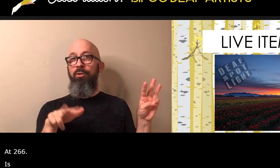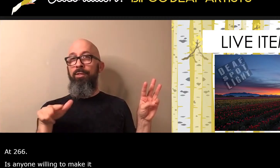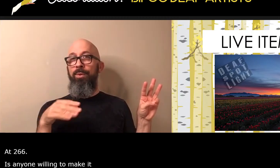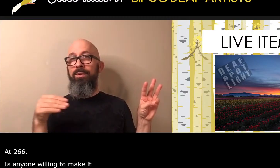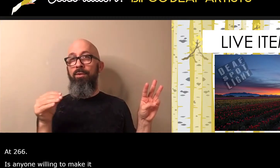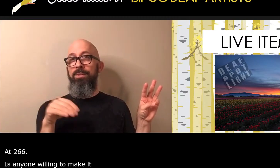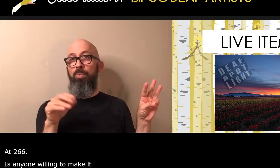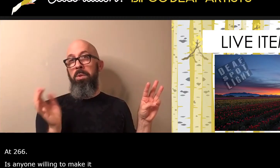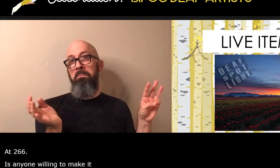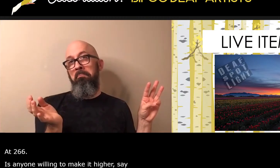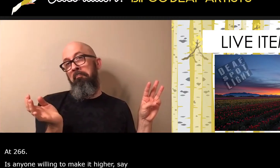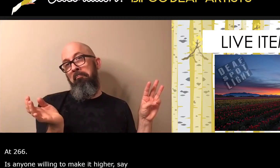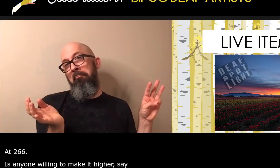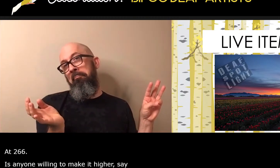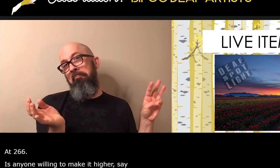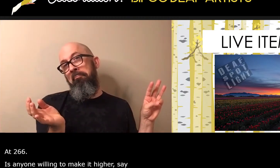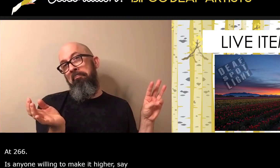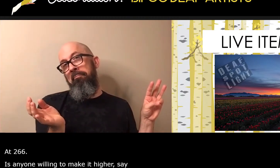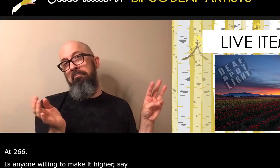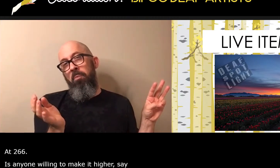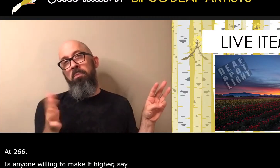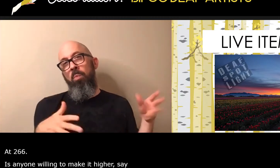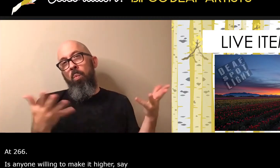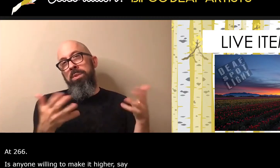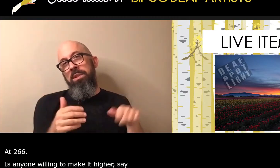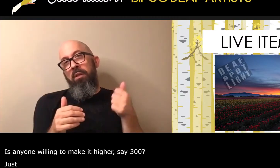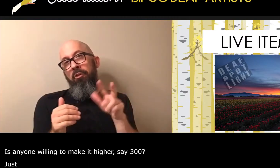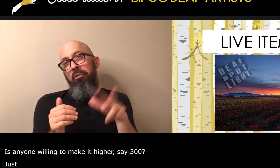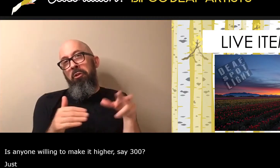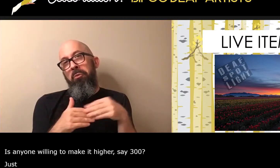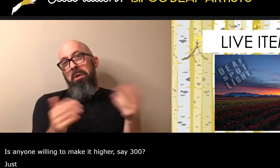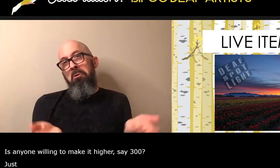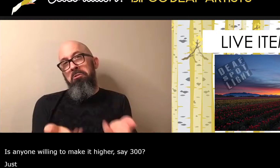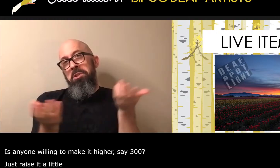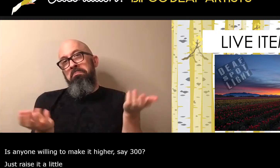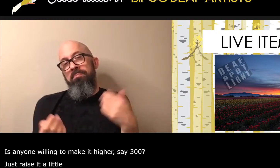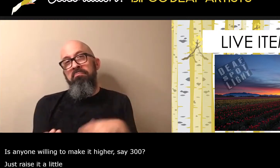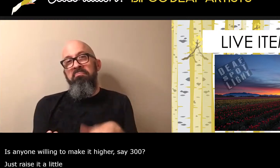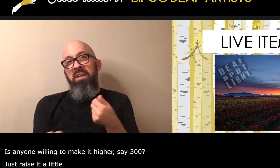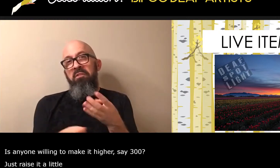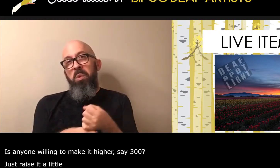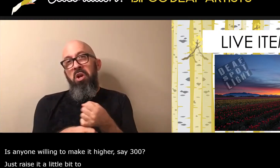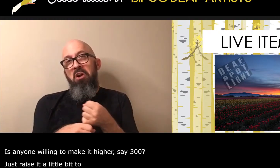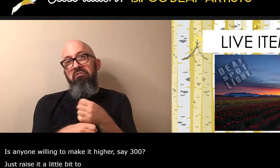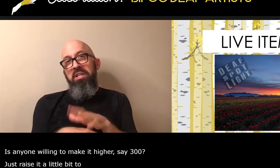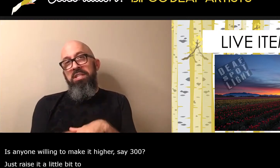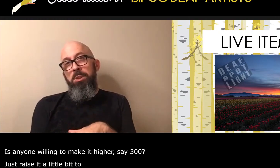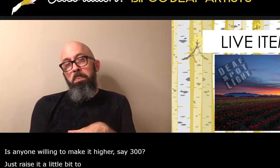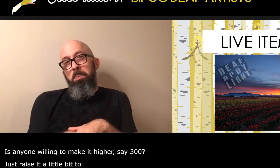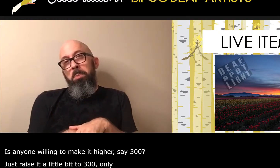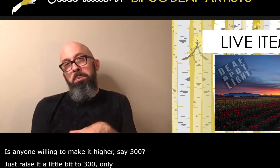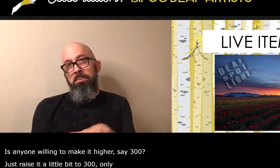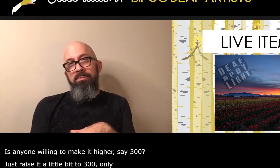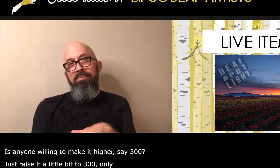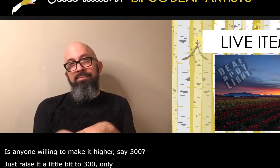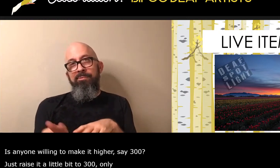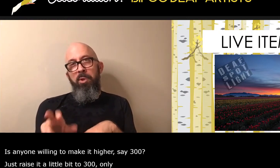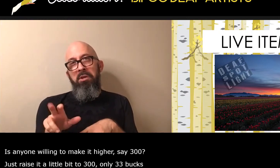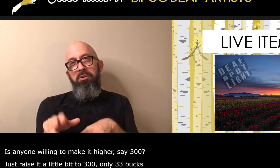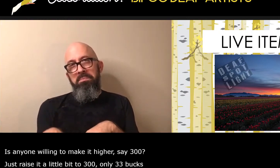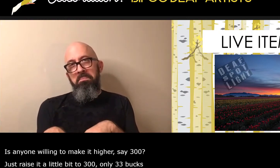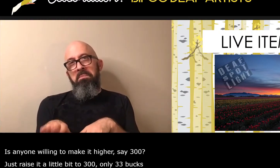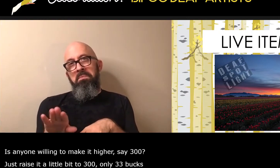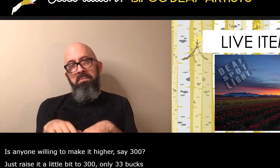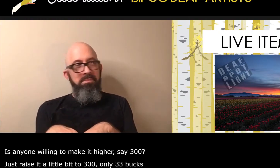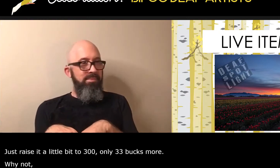Little, just raise it a little to 300, or it's only 33 bucks more. Why not? What's another $33? I mean, that's just a